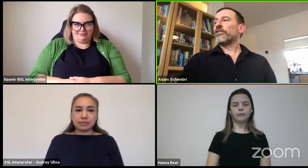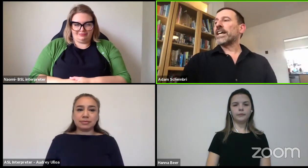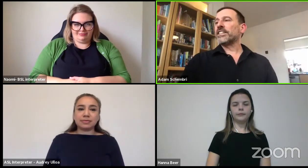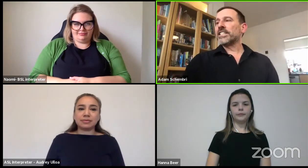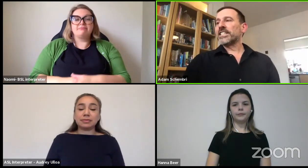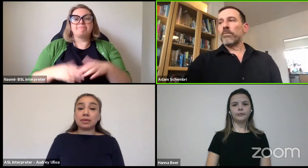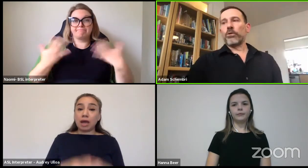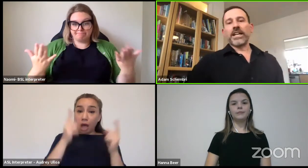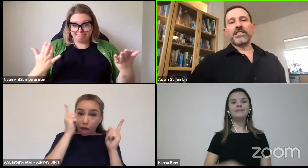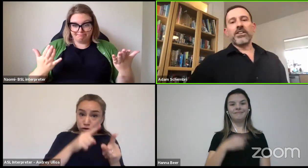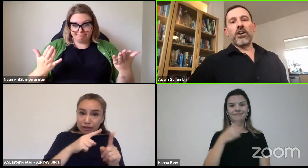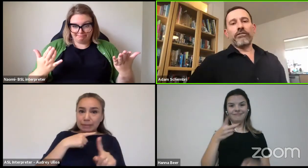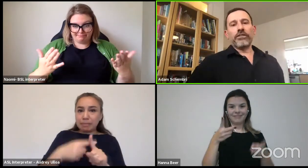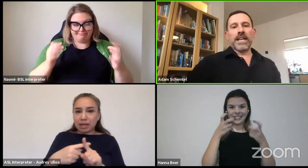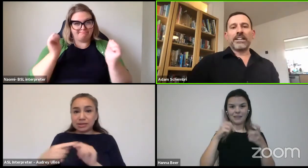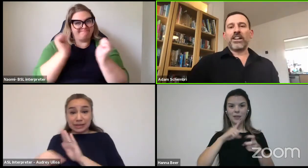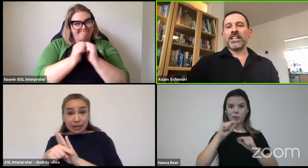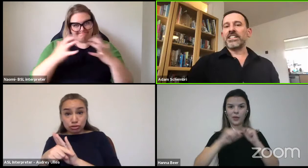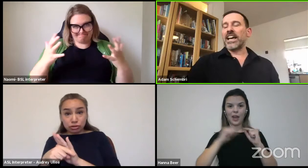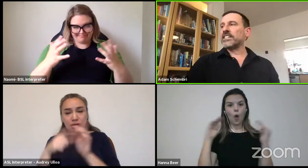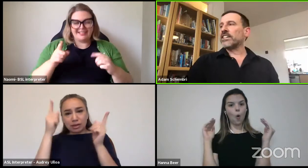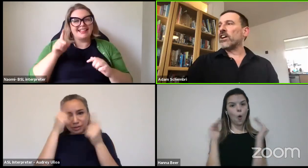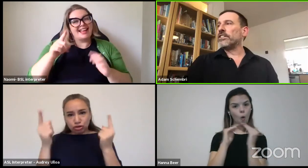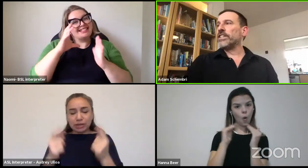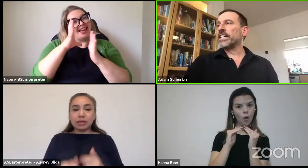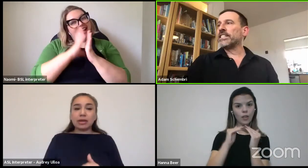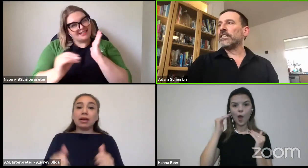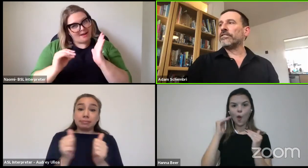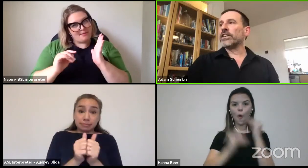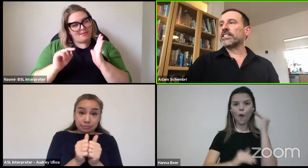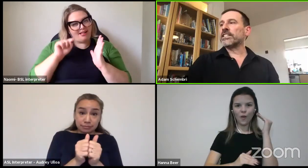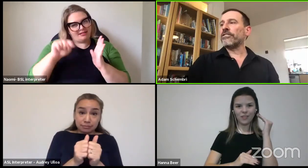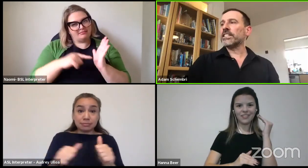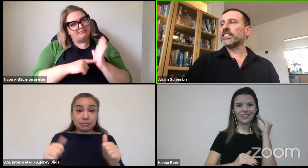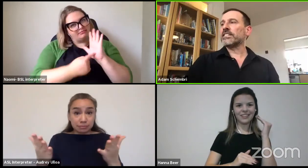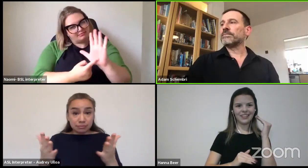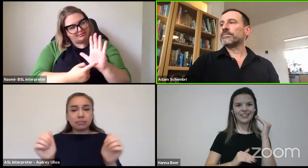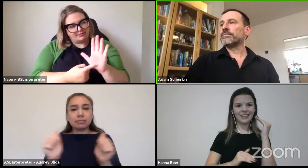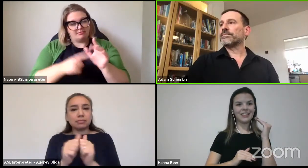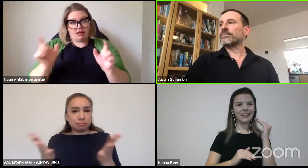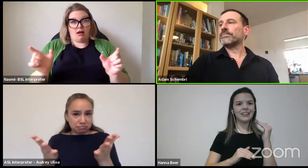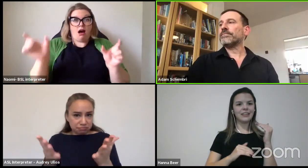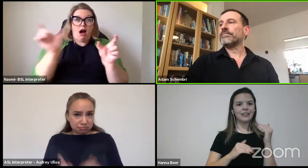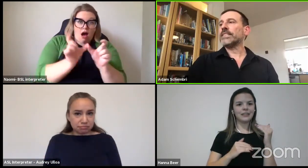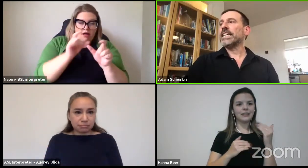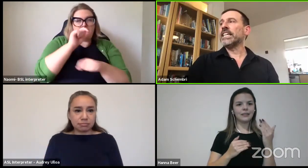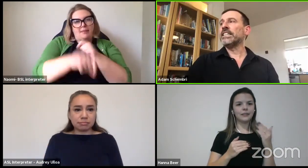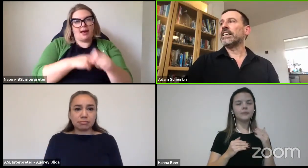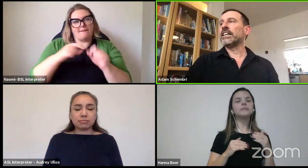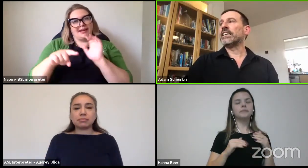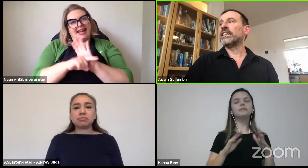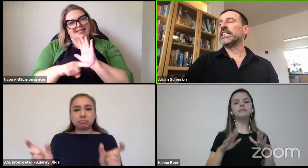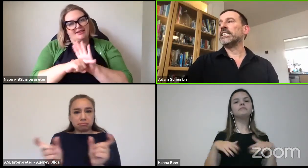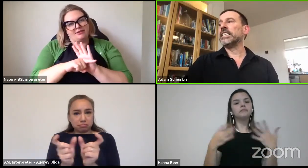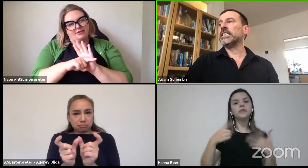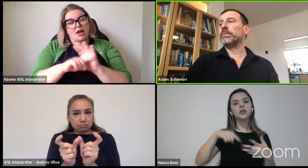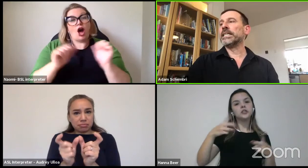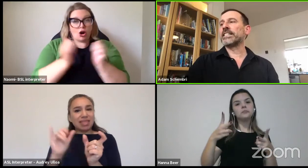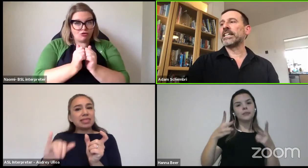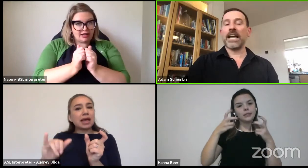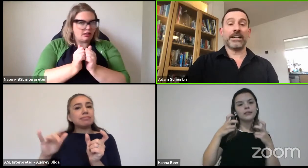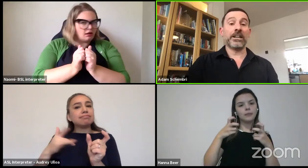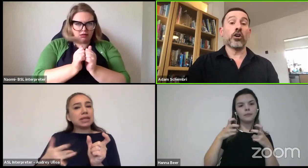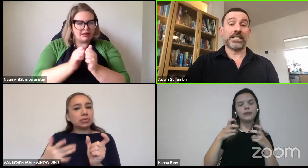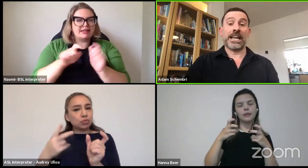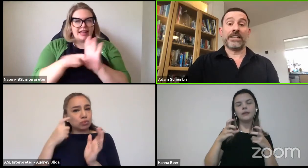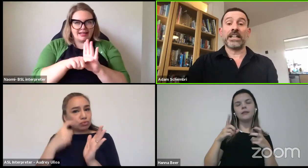Okay, so that's an example that's often analysed as a kind of negative suffix in